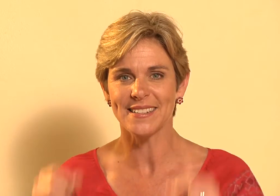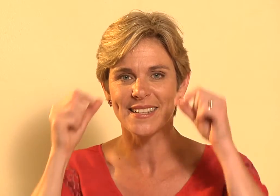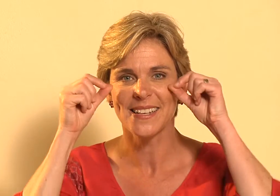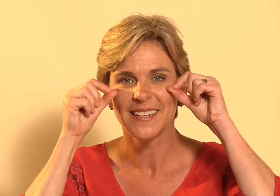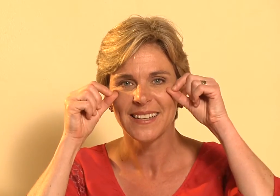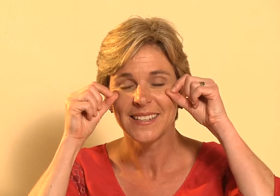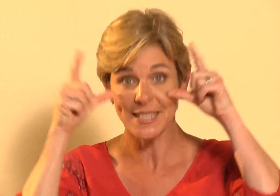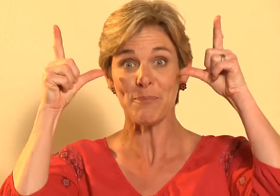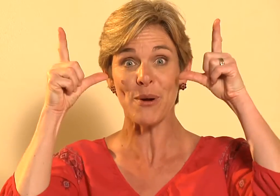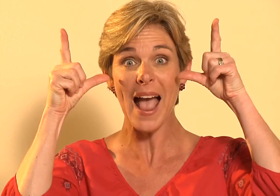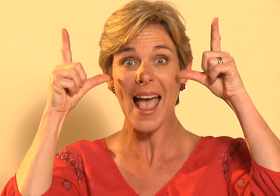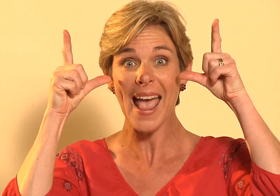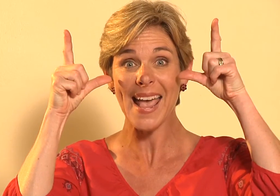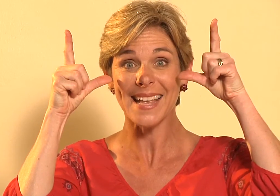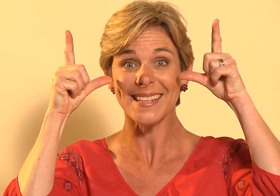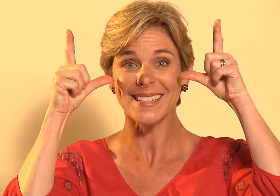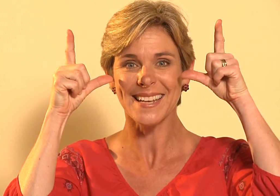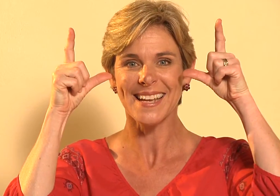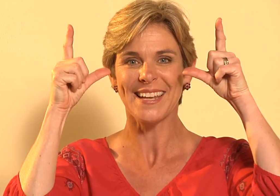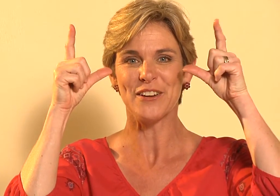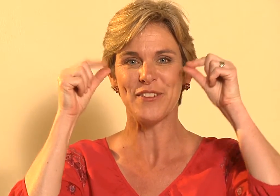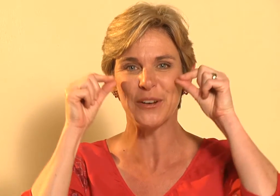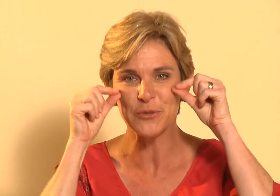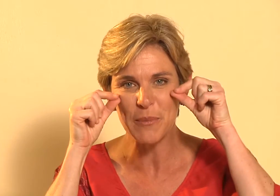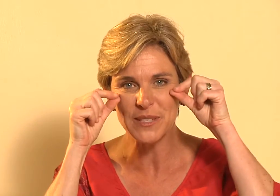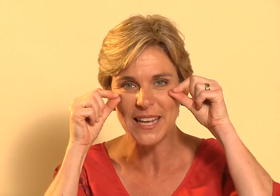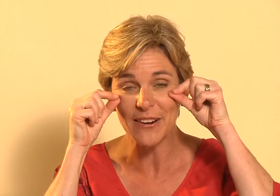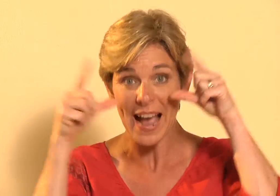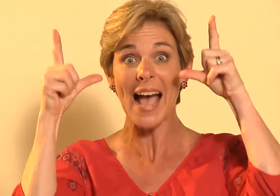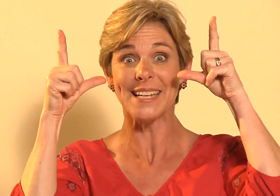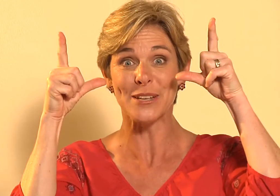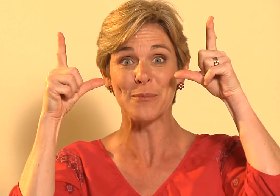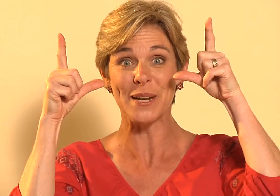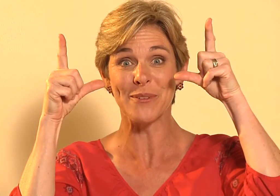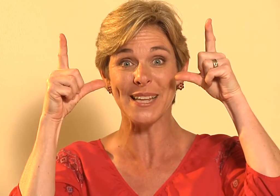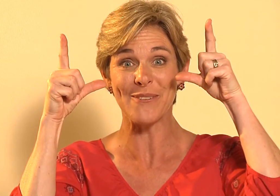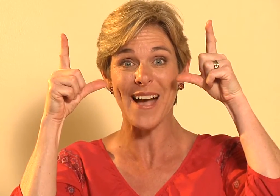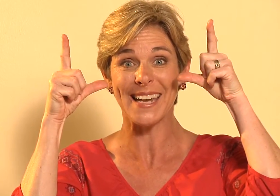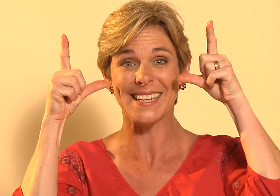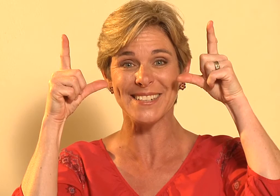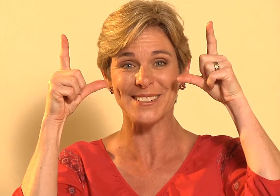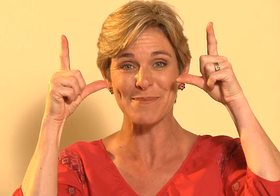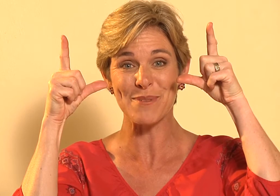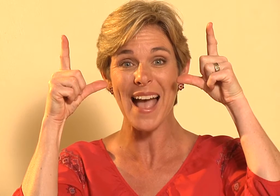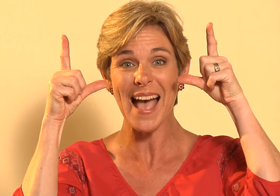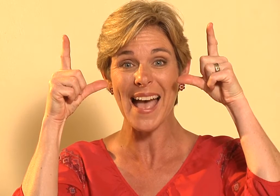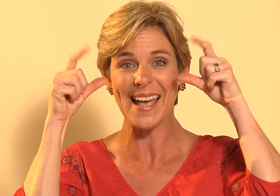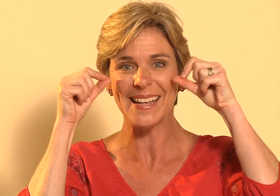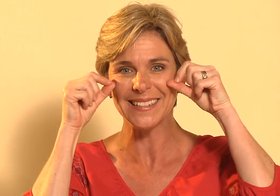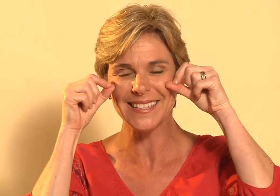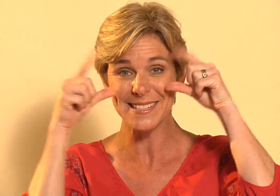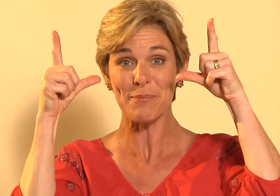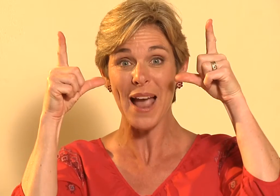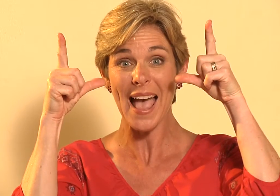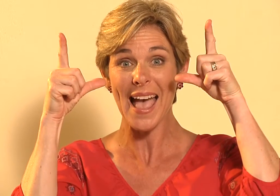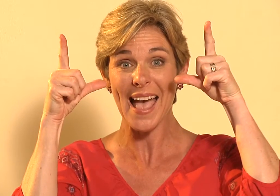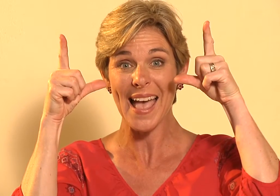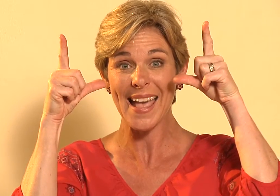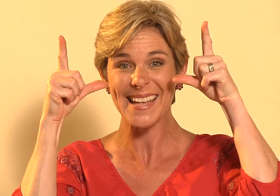Surprise. Surprise! Your fingers represent your eyes opening really wide because you're surprised.